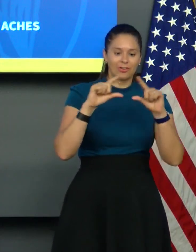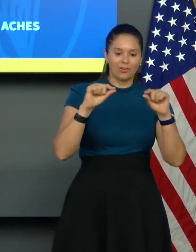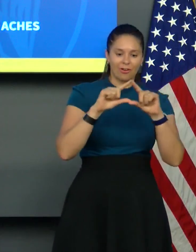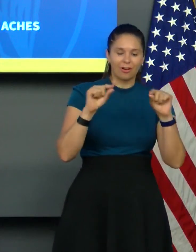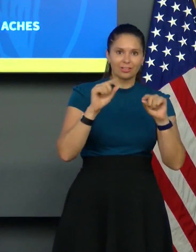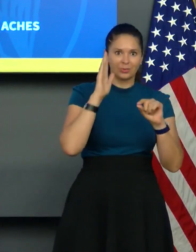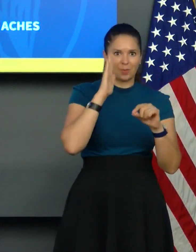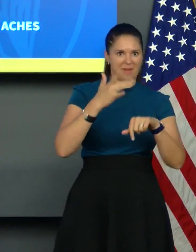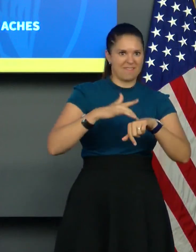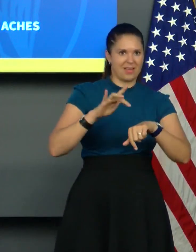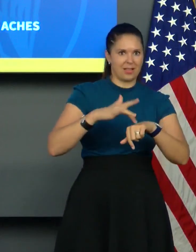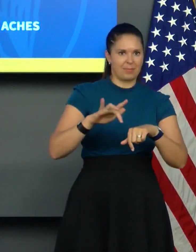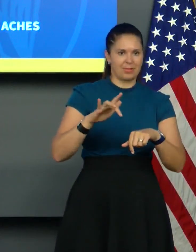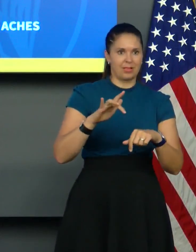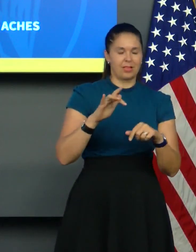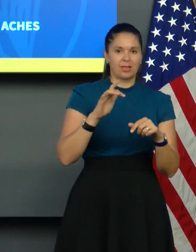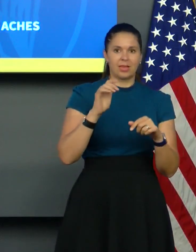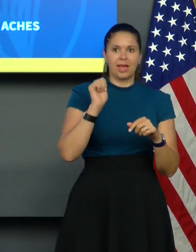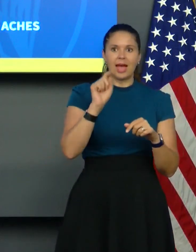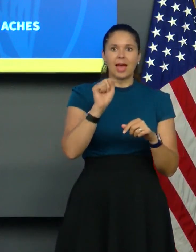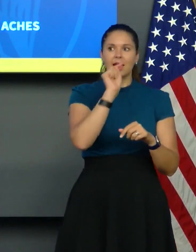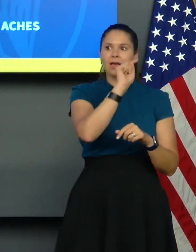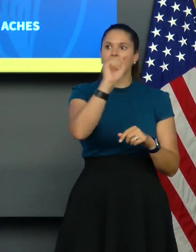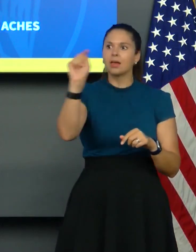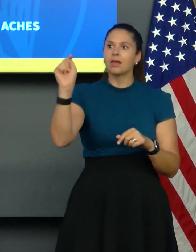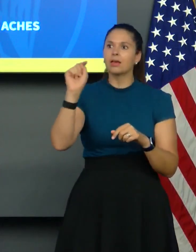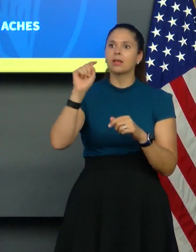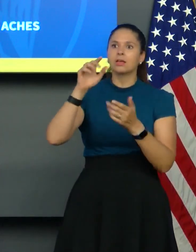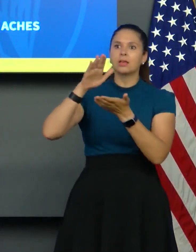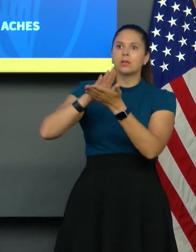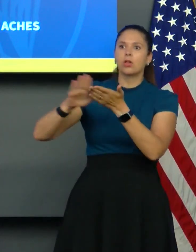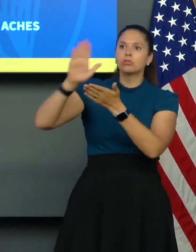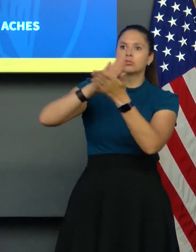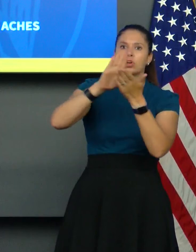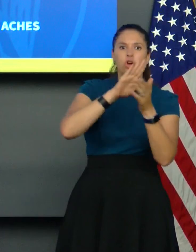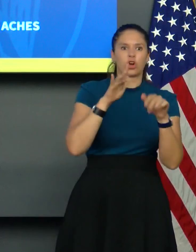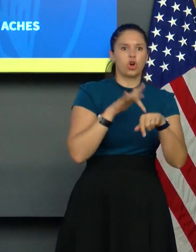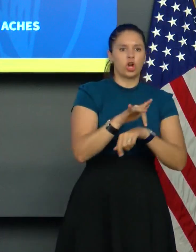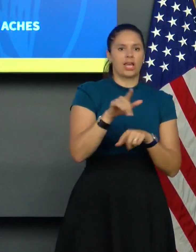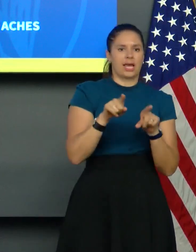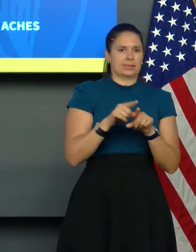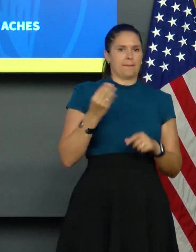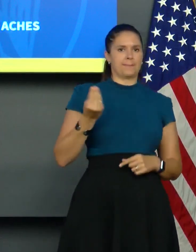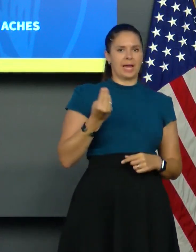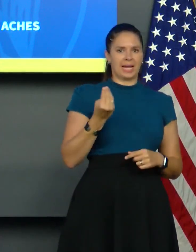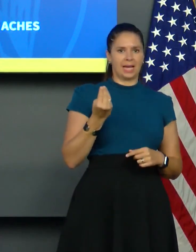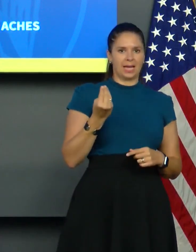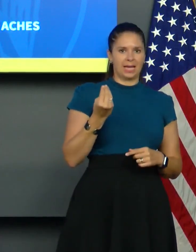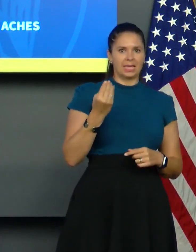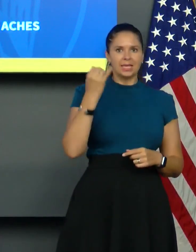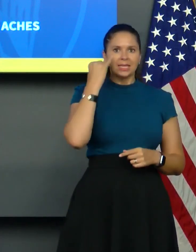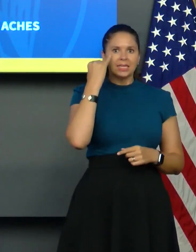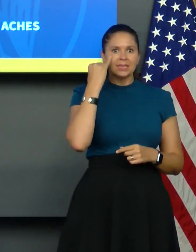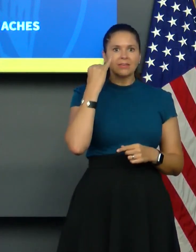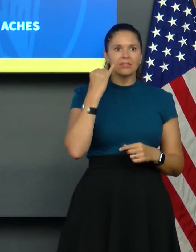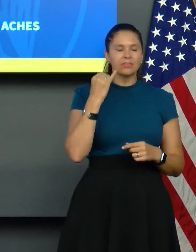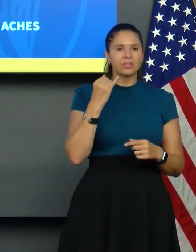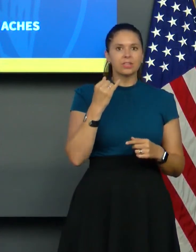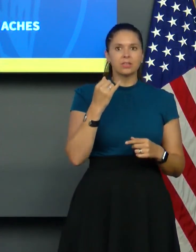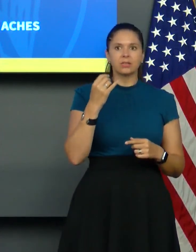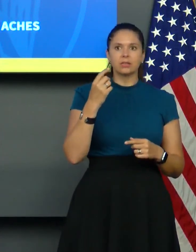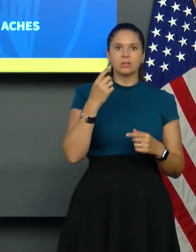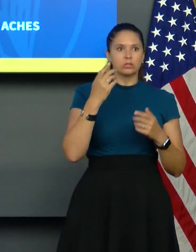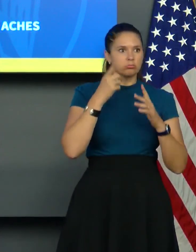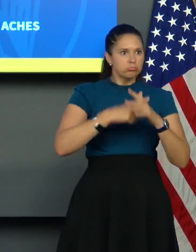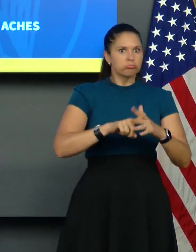cards will be available at participating institutions of higher education as early as Monday if they're having vaccination